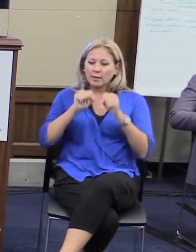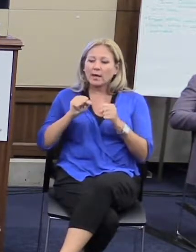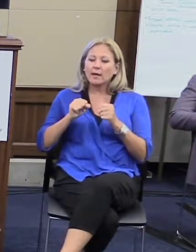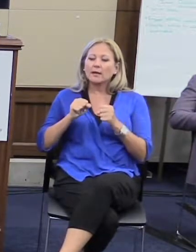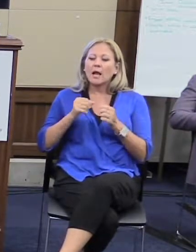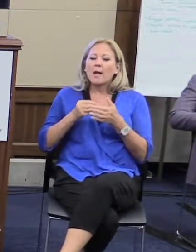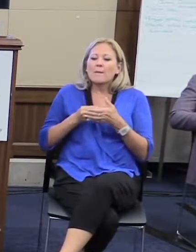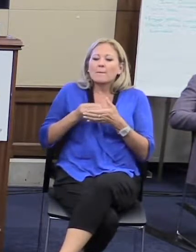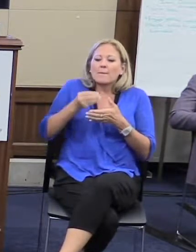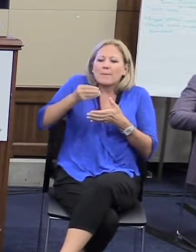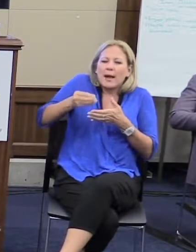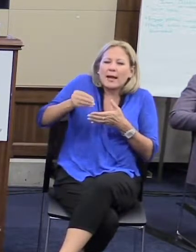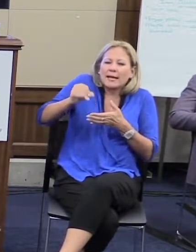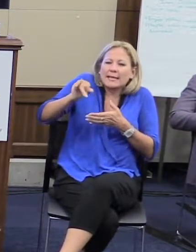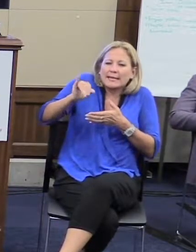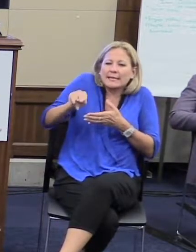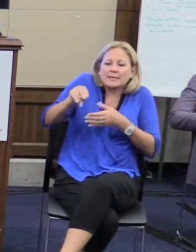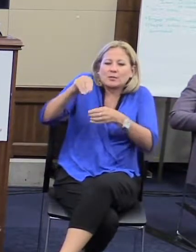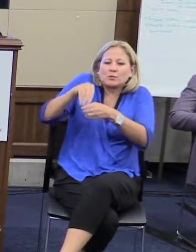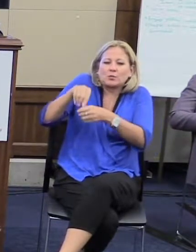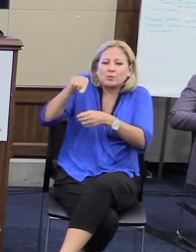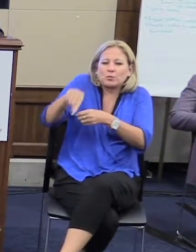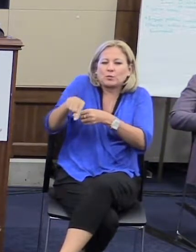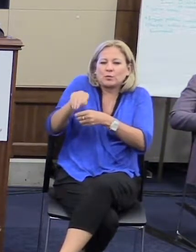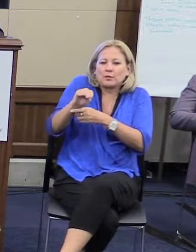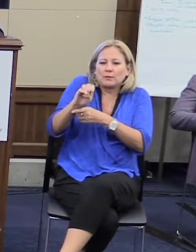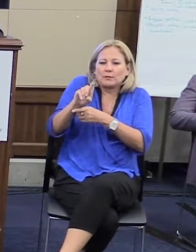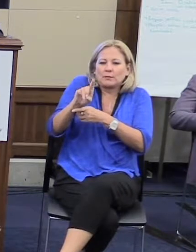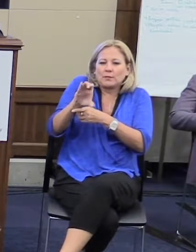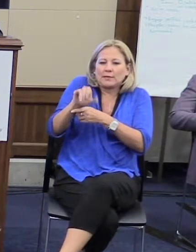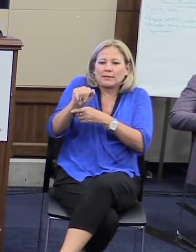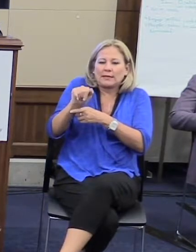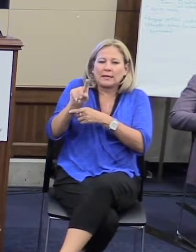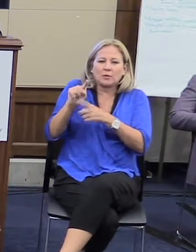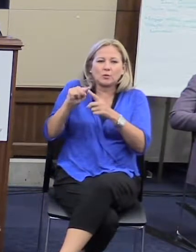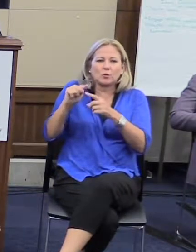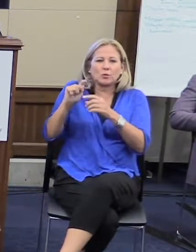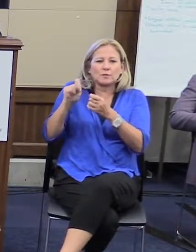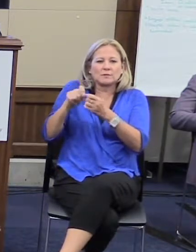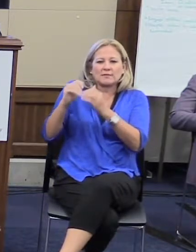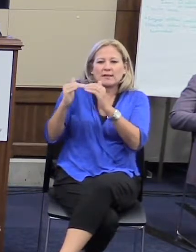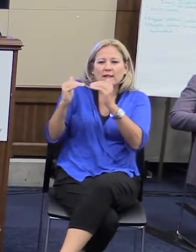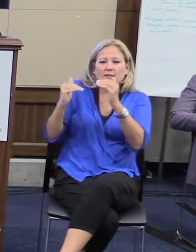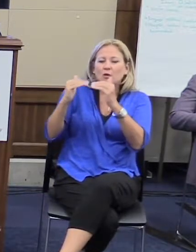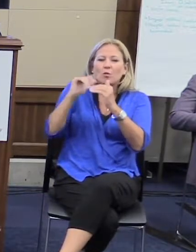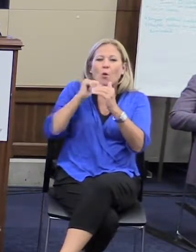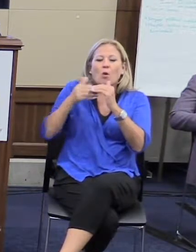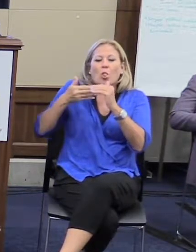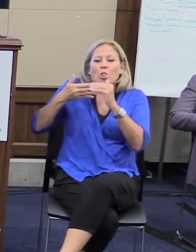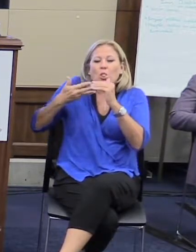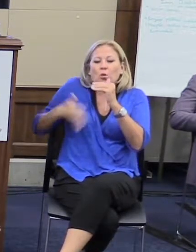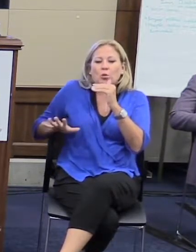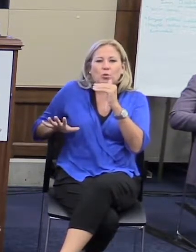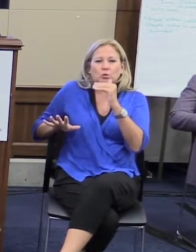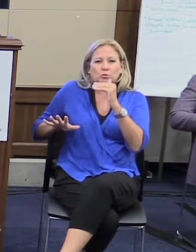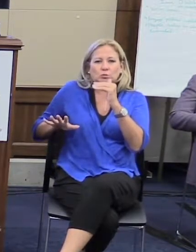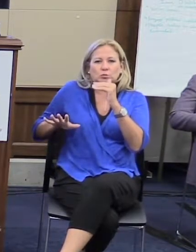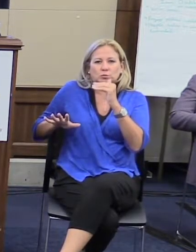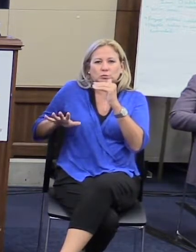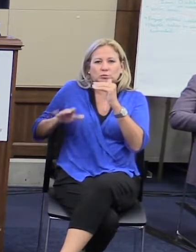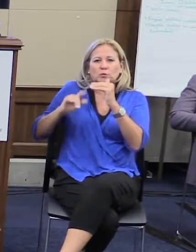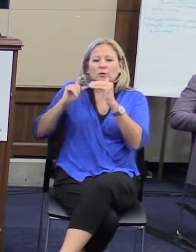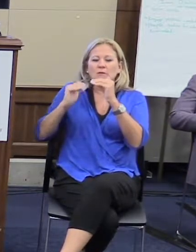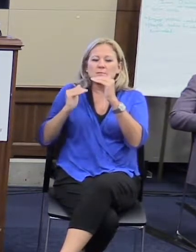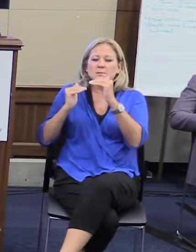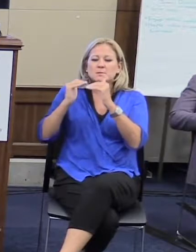into Medicaid up to a certain level. So you don't lose the Medicaid automatically. It depends on your earnings. Now, as you